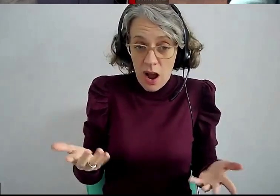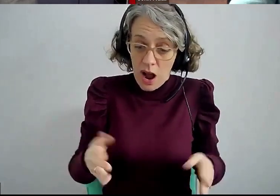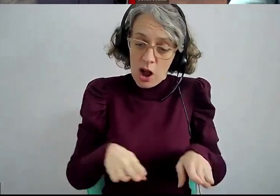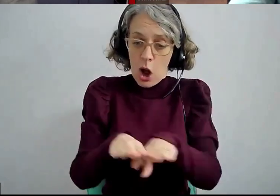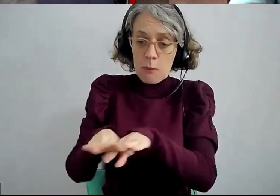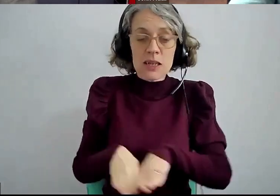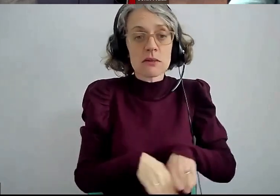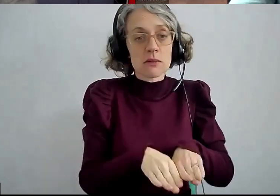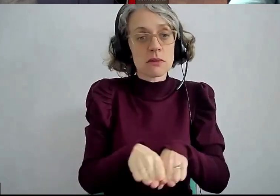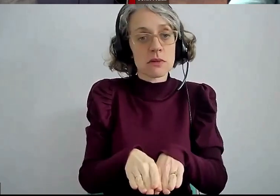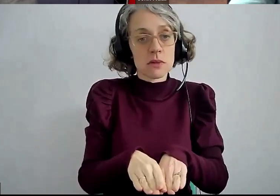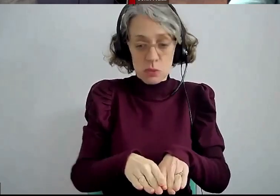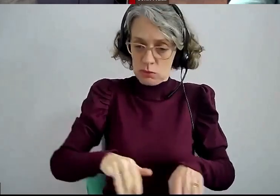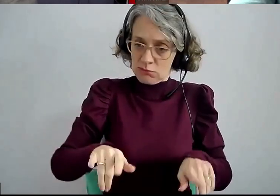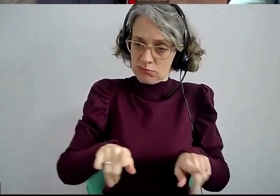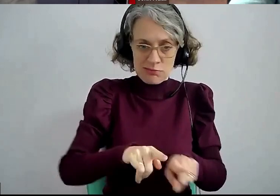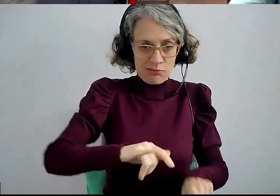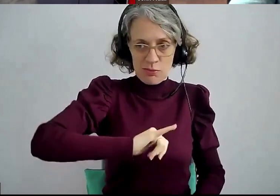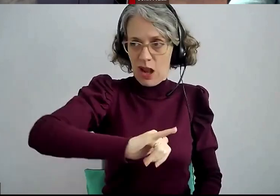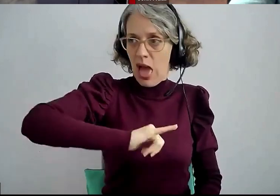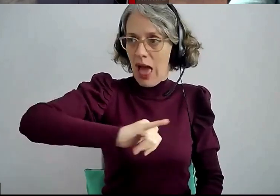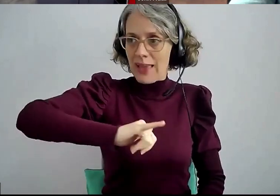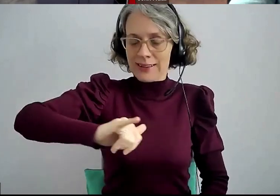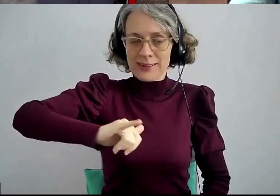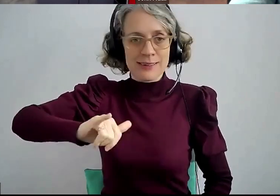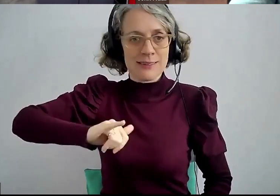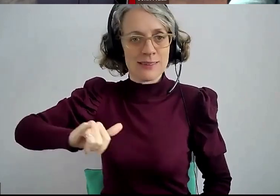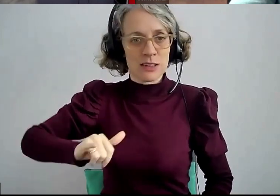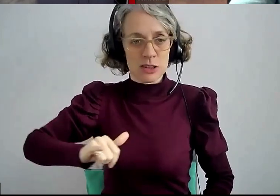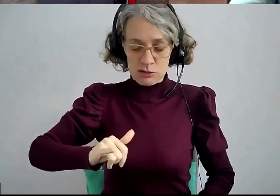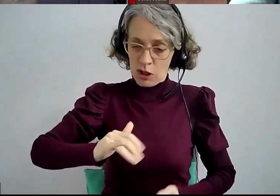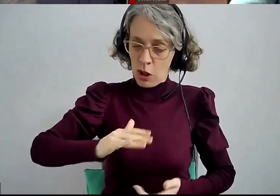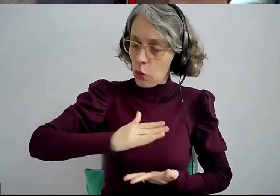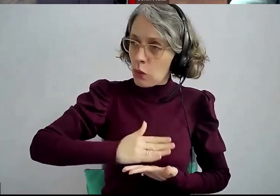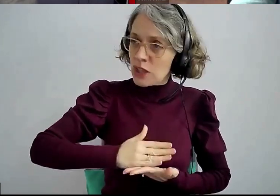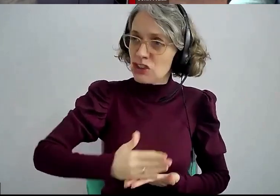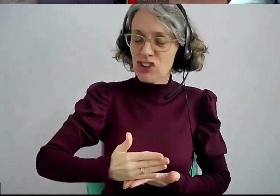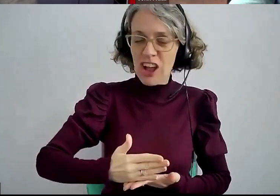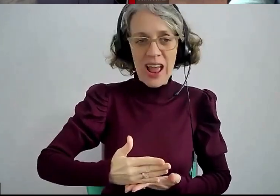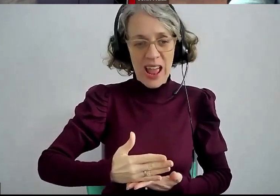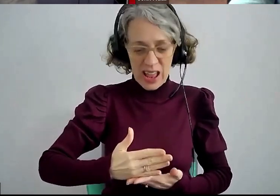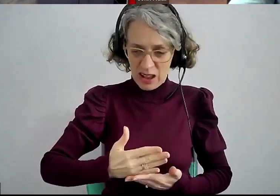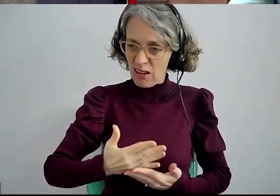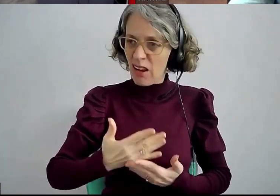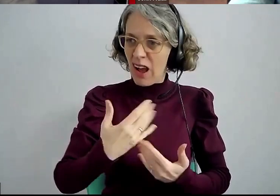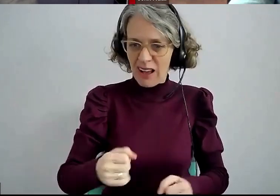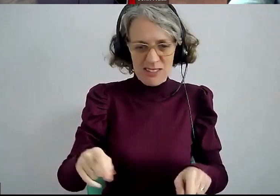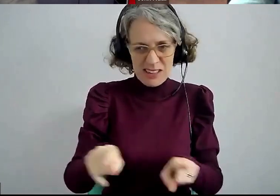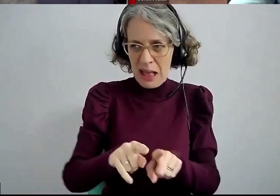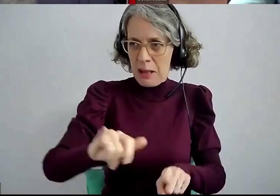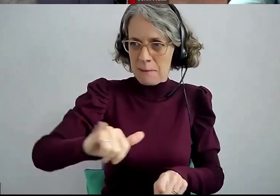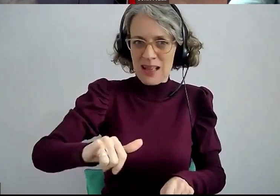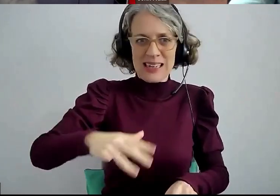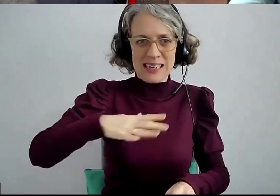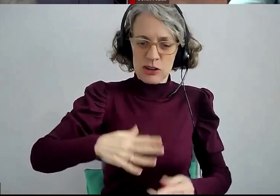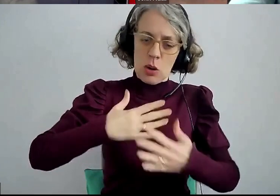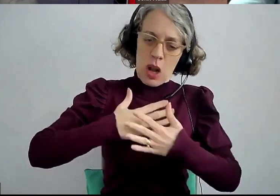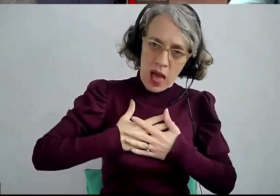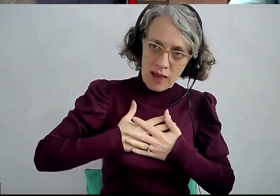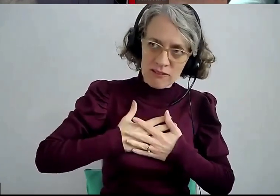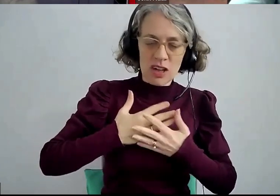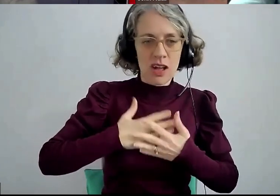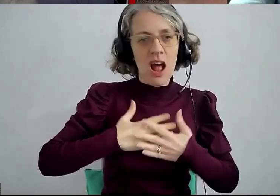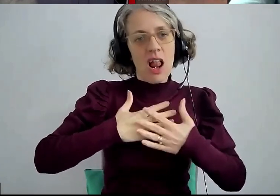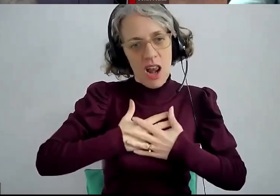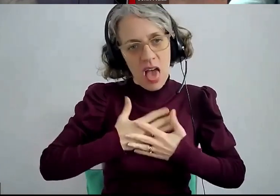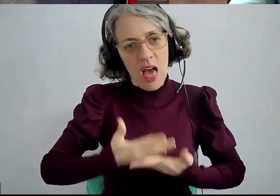common, and we share the common need to love and be loved. And you, as a